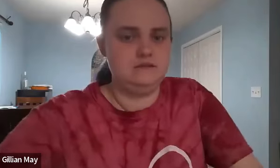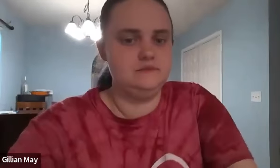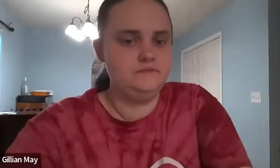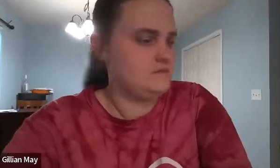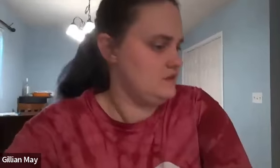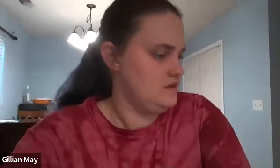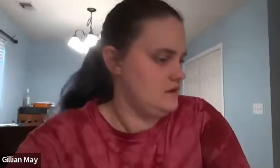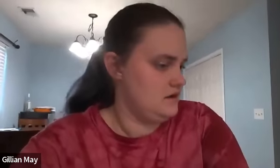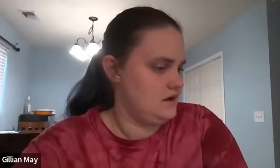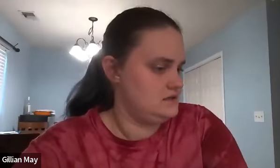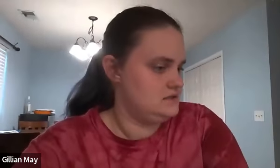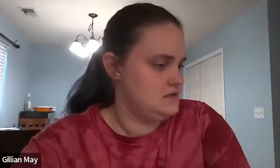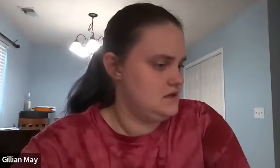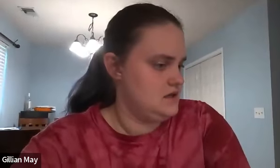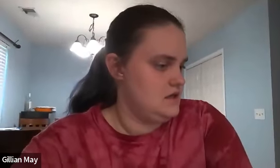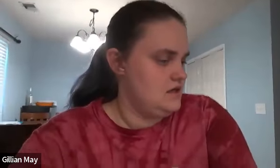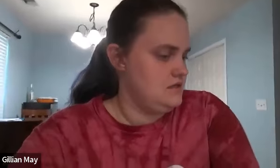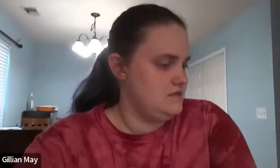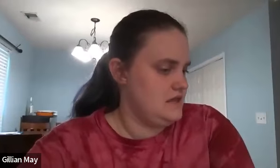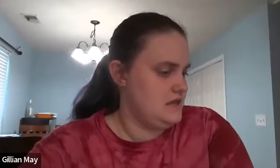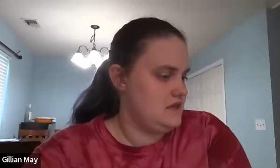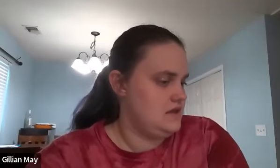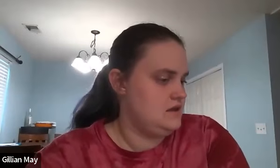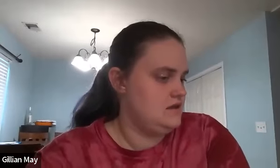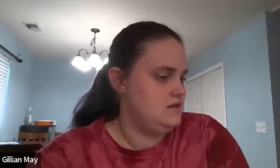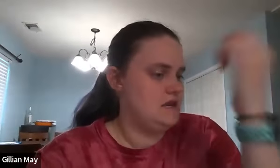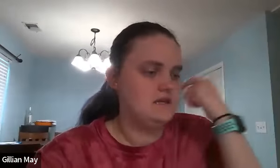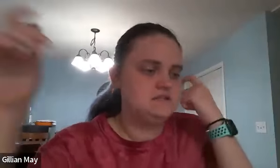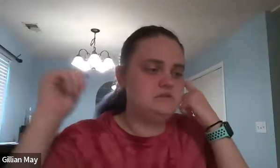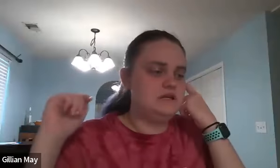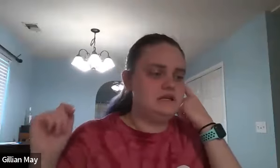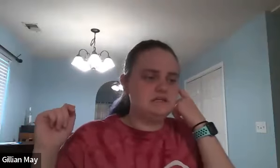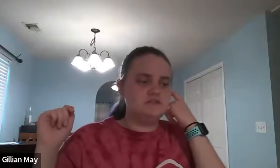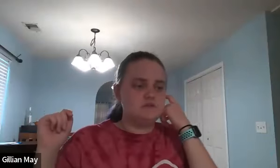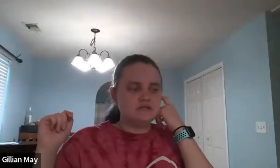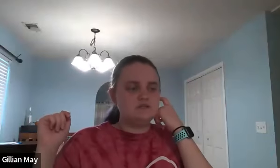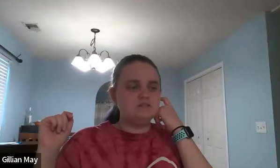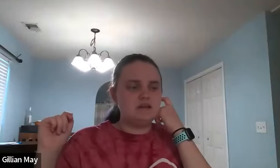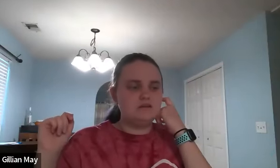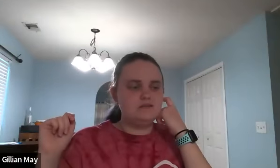Yes. All right. Then the next one is, so the next two are